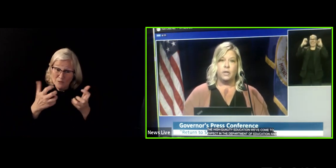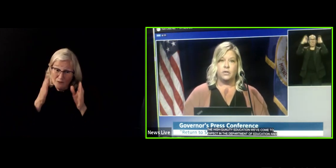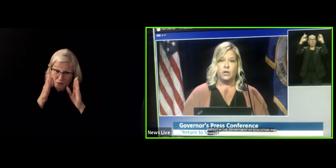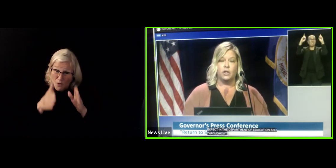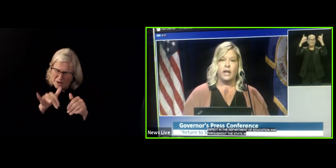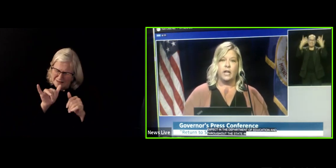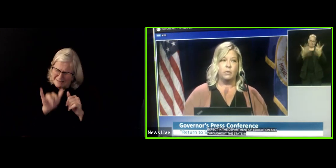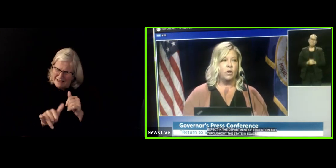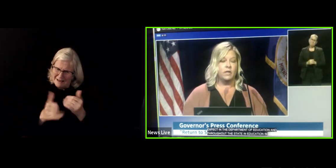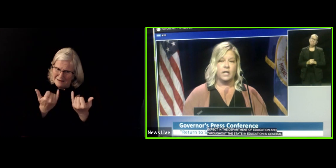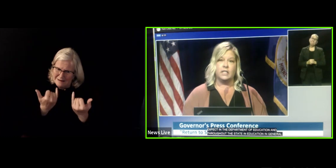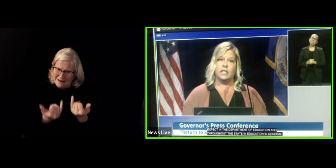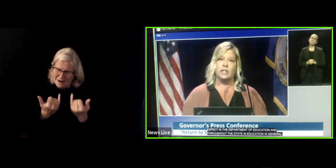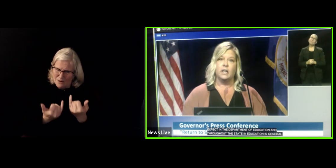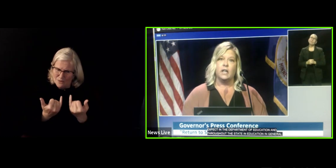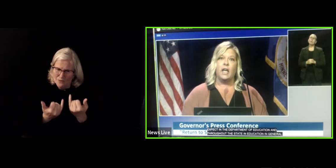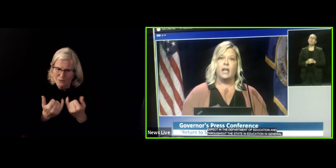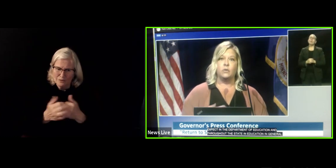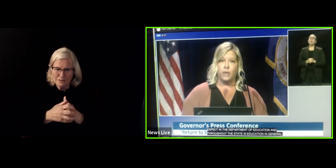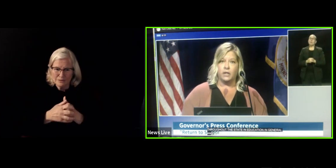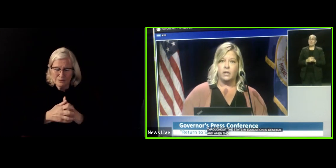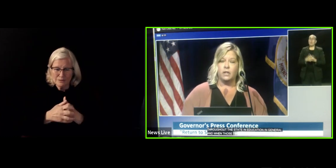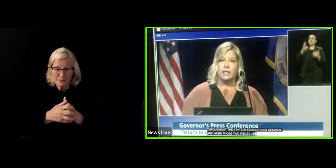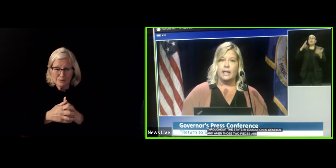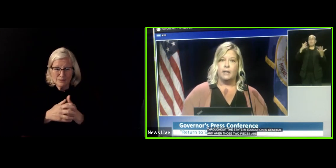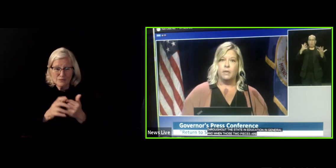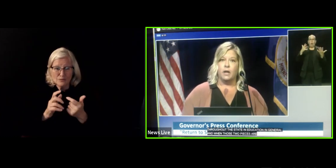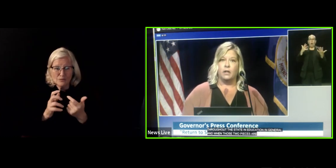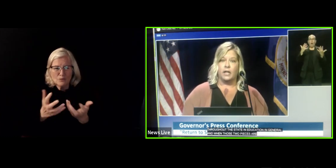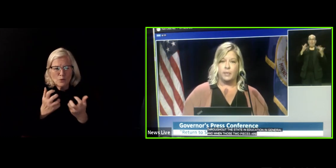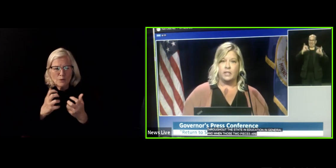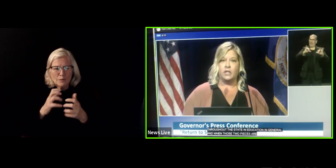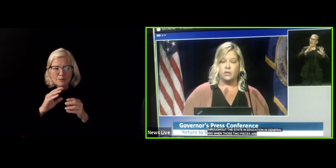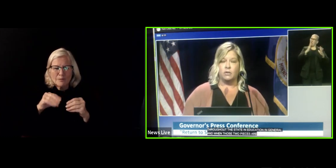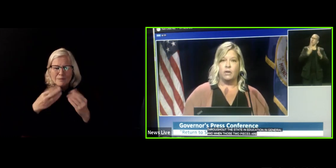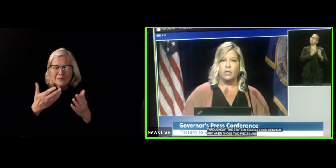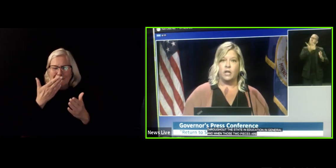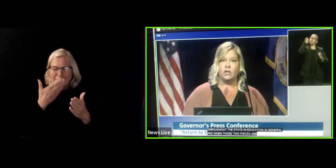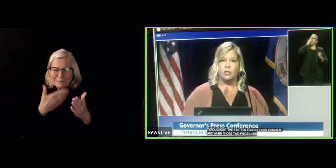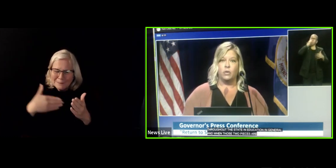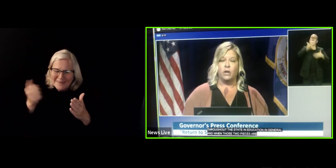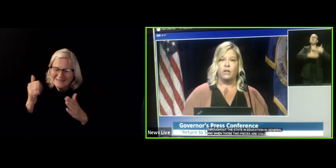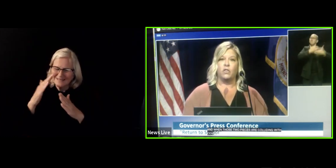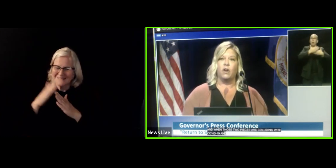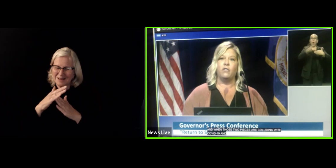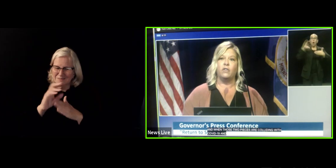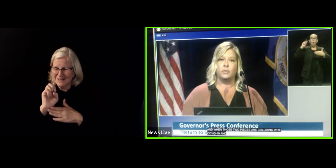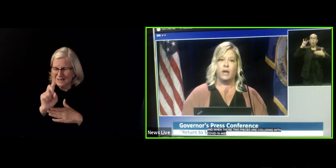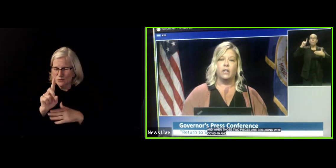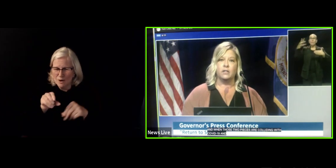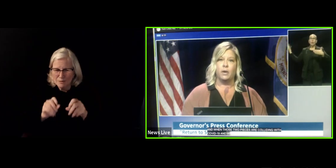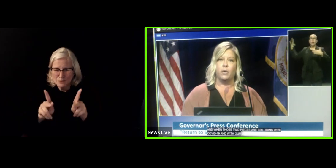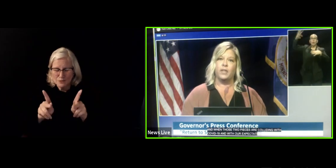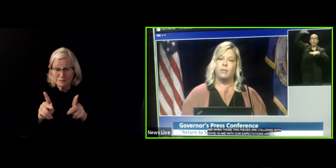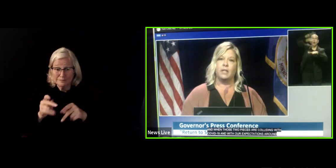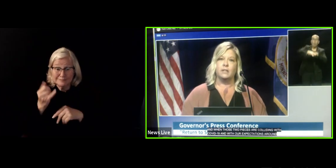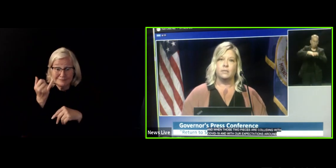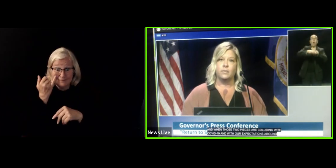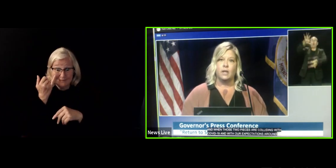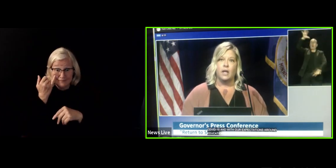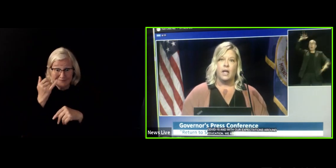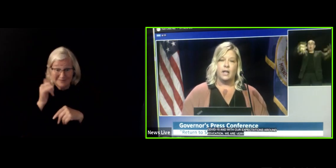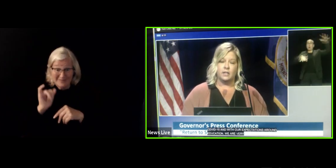pieces are colliding with COVID-19 and with our expectations around education, we are very thoughtful as parents about what that